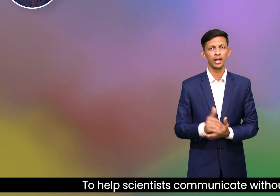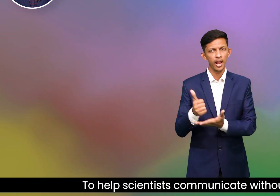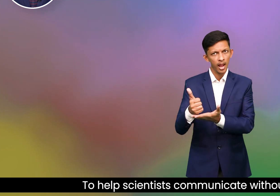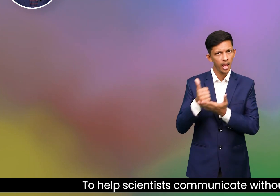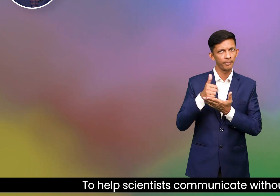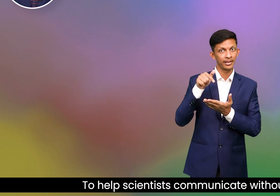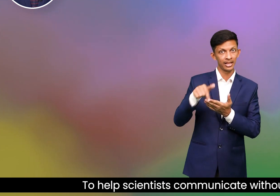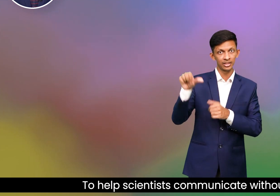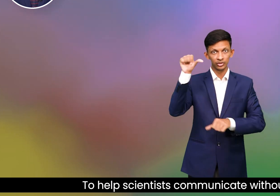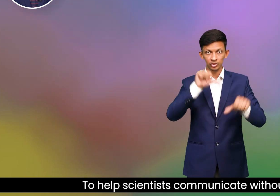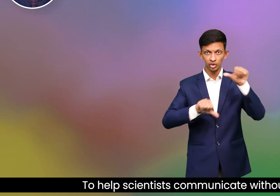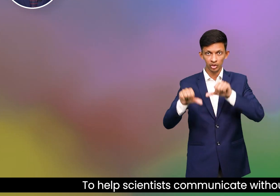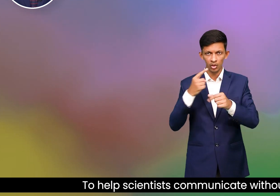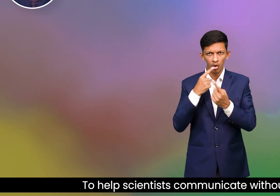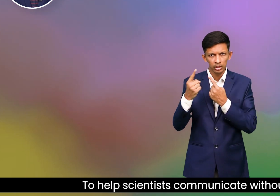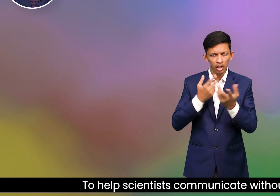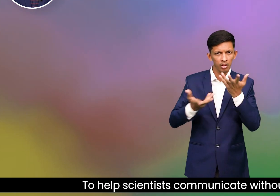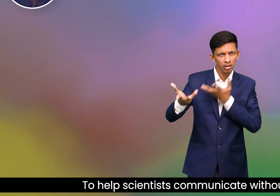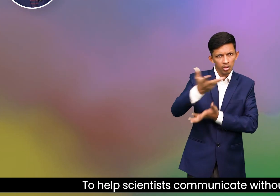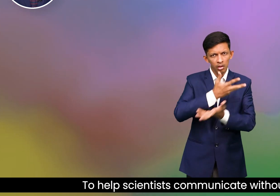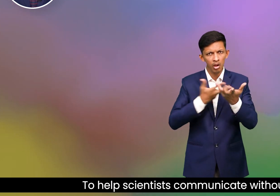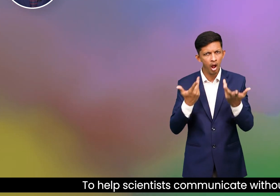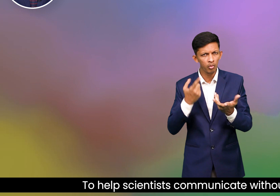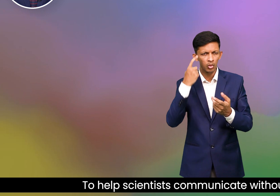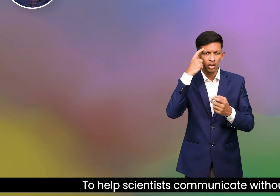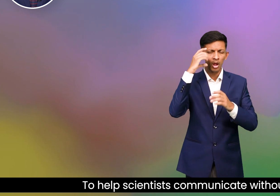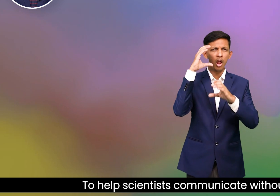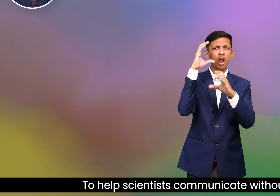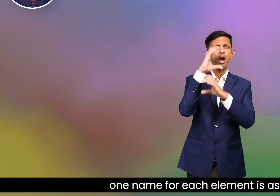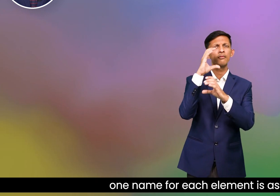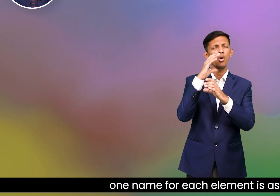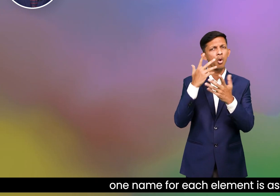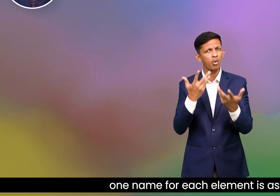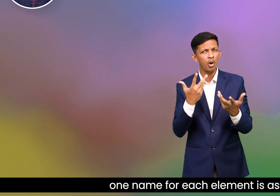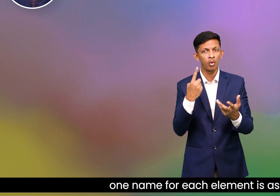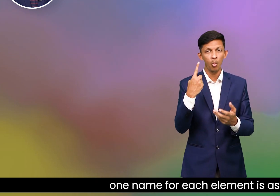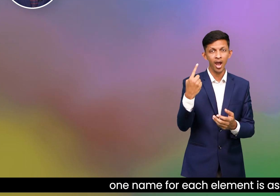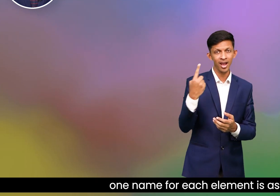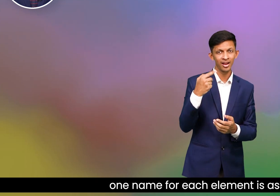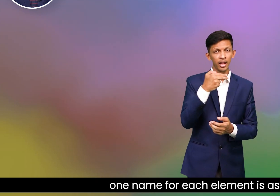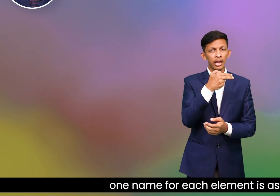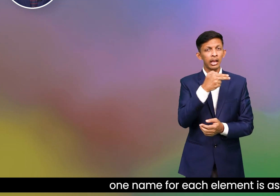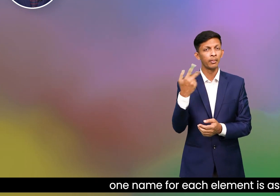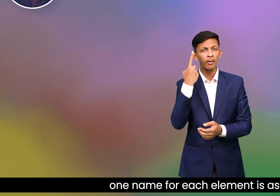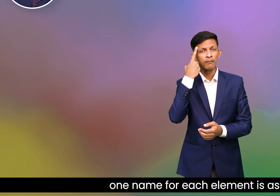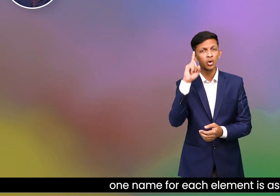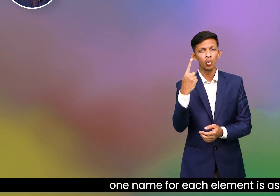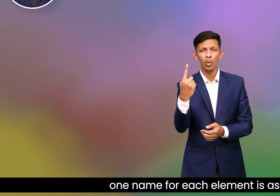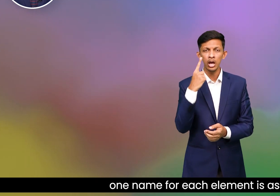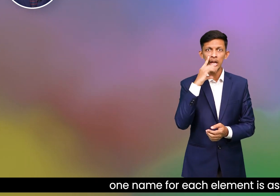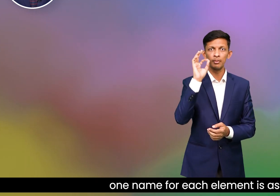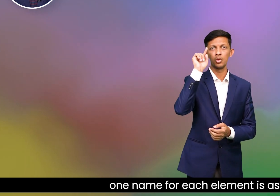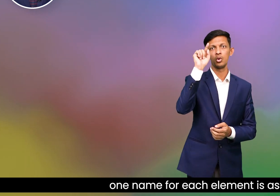To help scientists communicate without confusion, one name for each element is